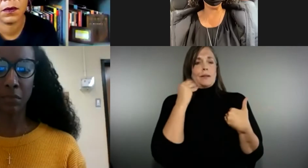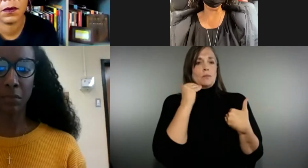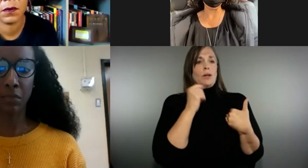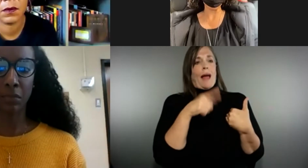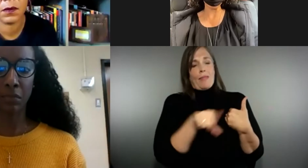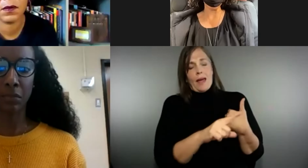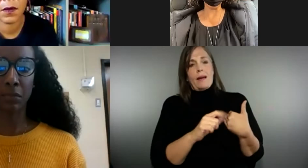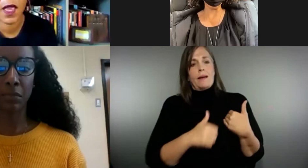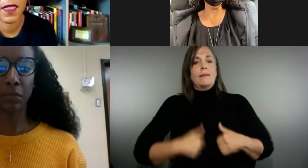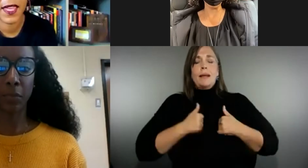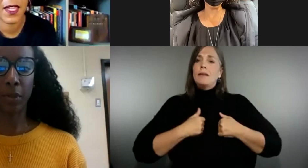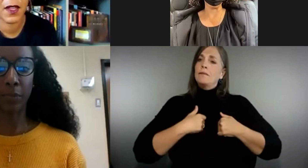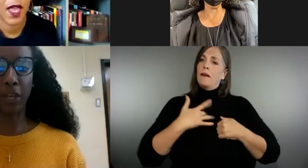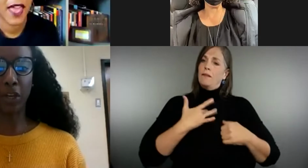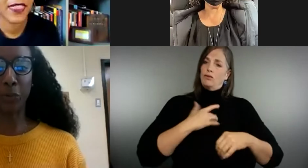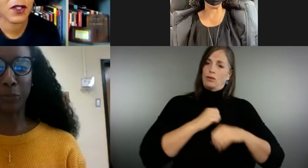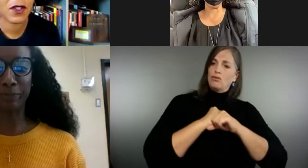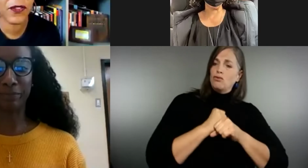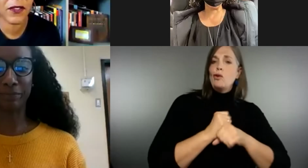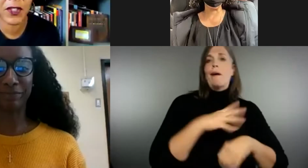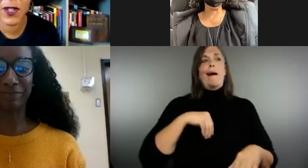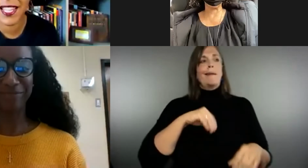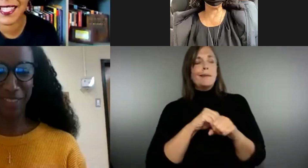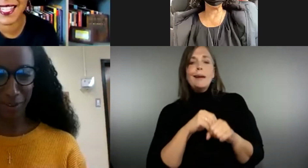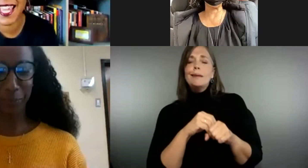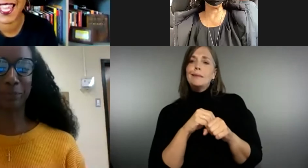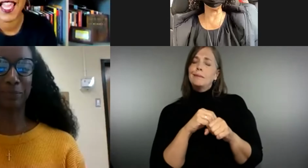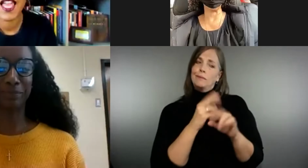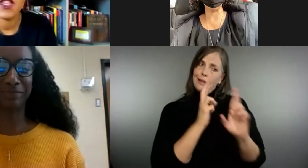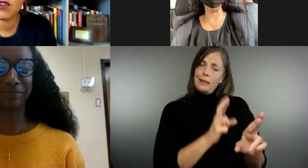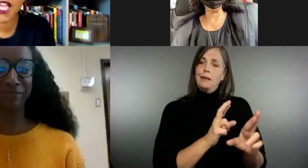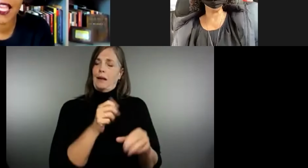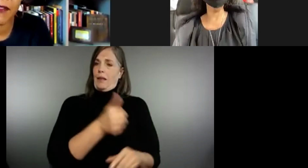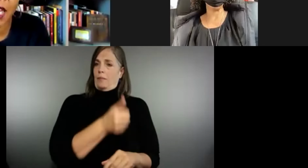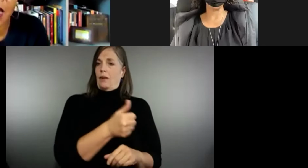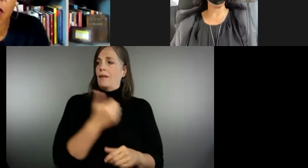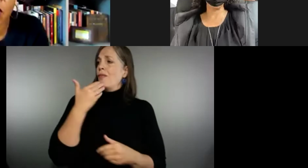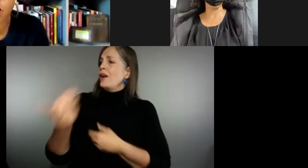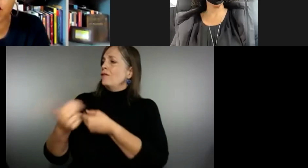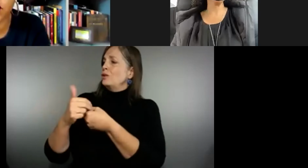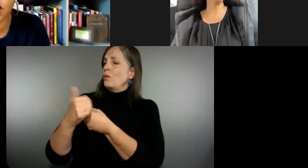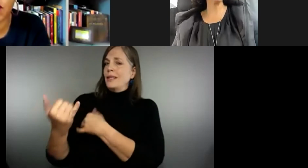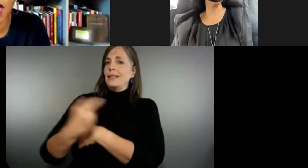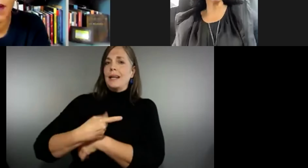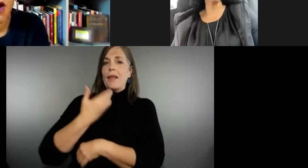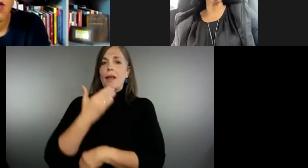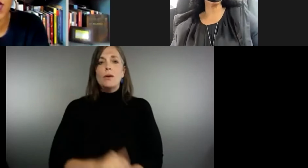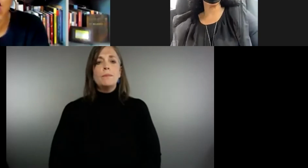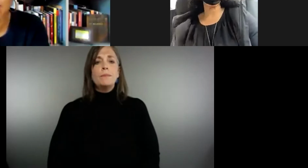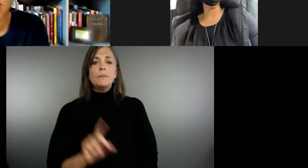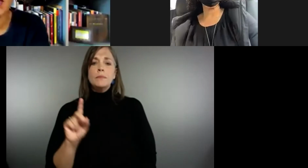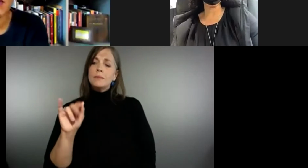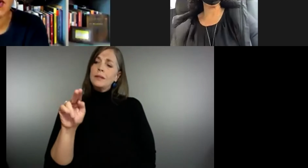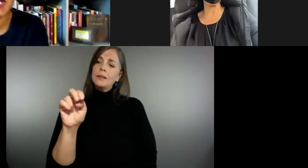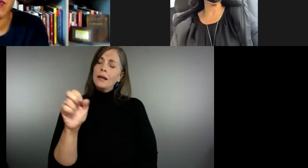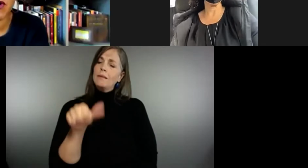thank you and thank you sofia for joining us today so diane i've got another question for you um we